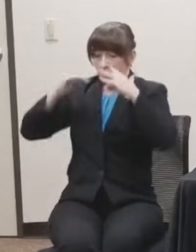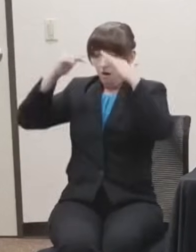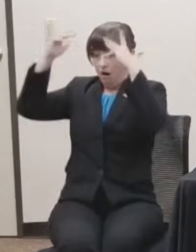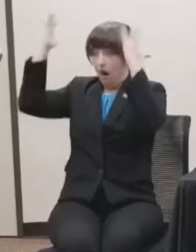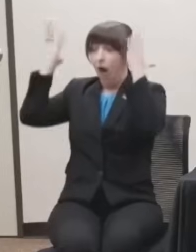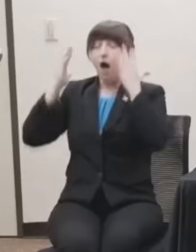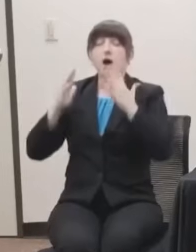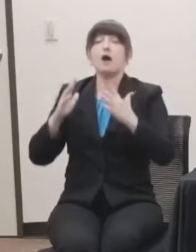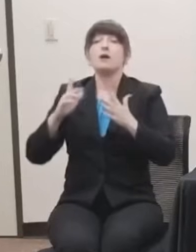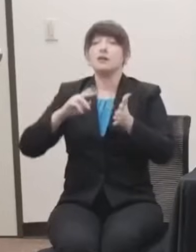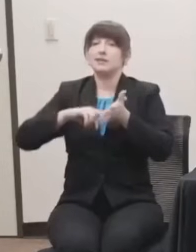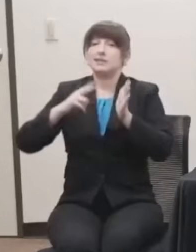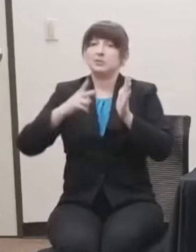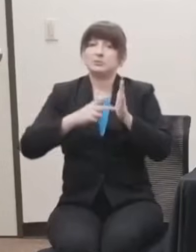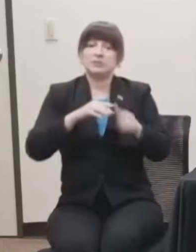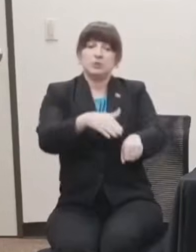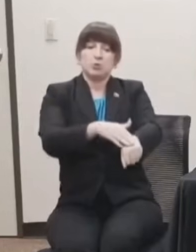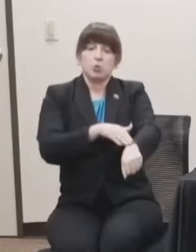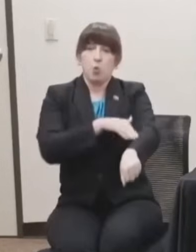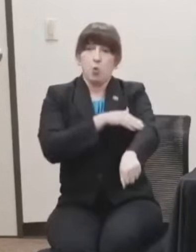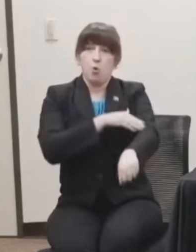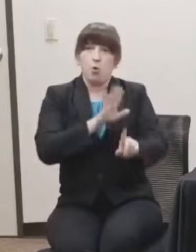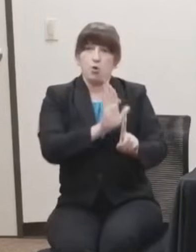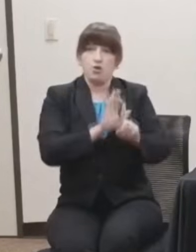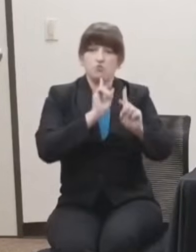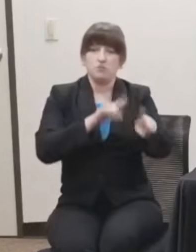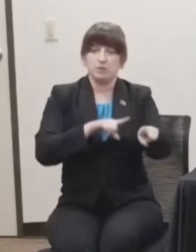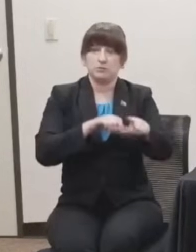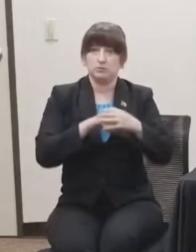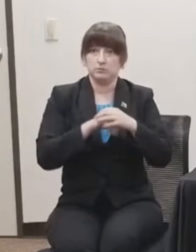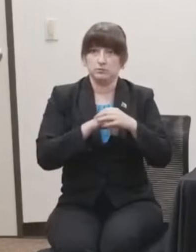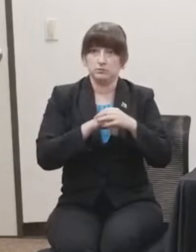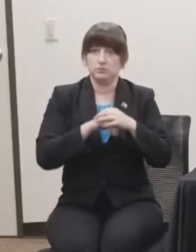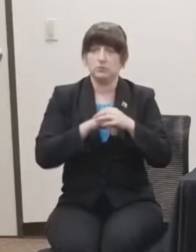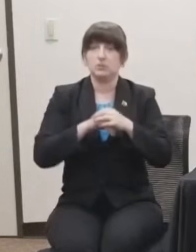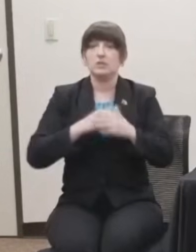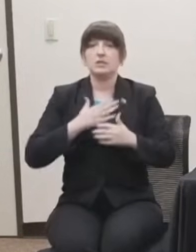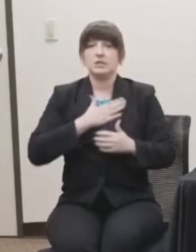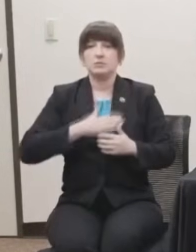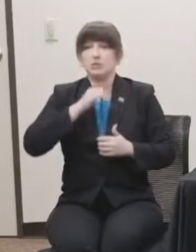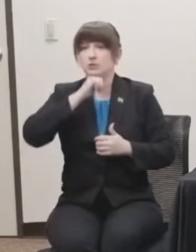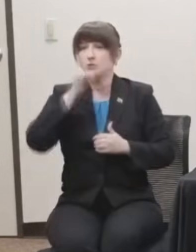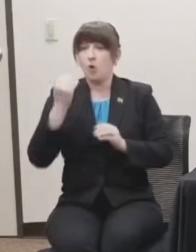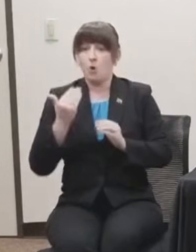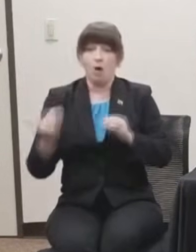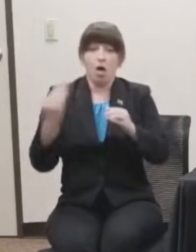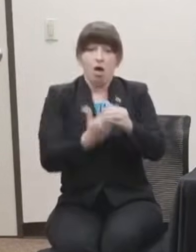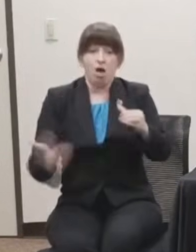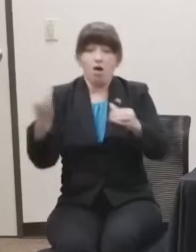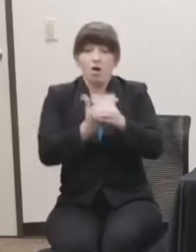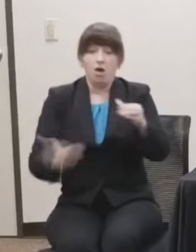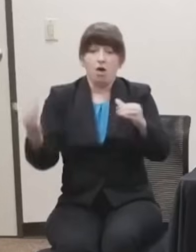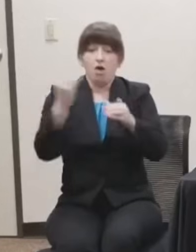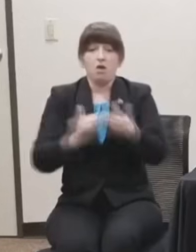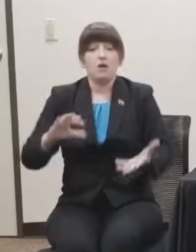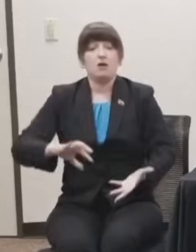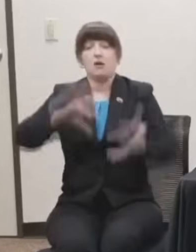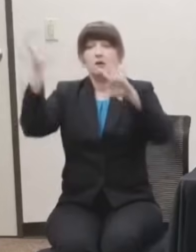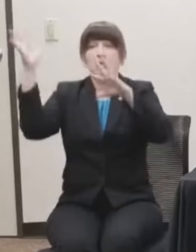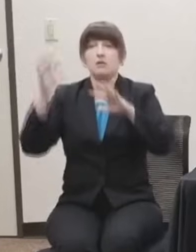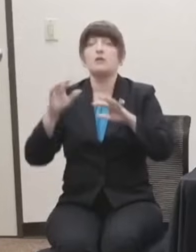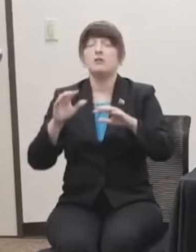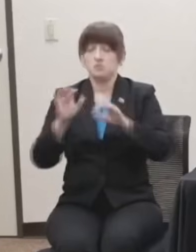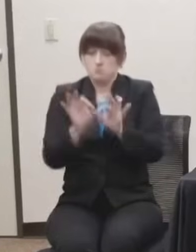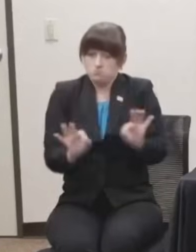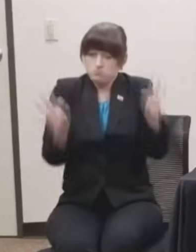missing. If you're doing that, you're interrupting official business, and that could be potentially illegal.